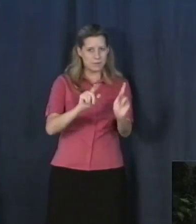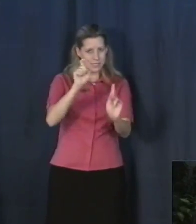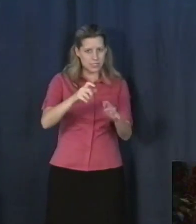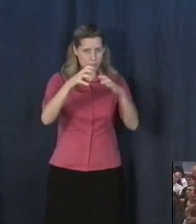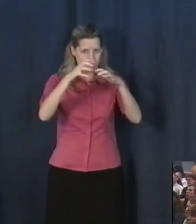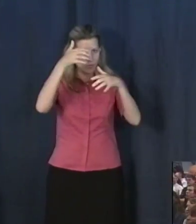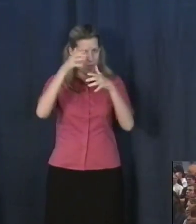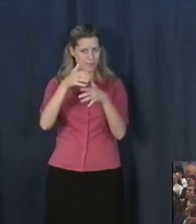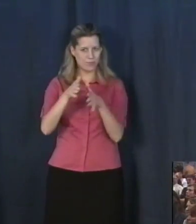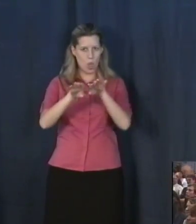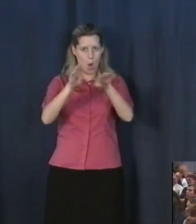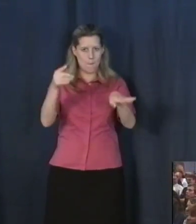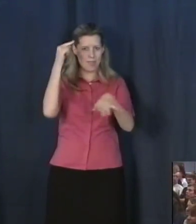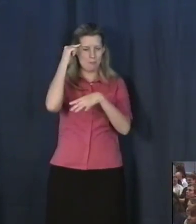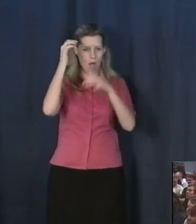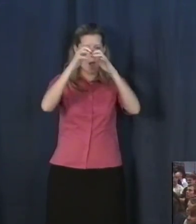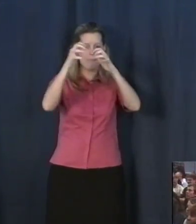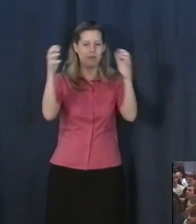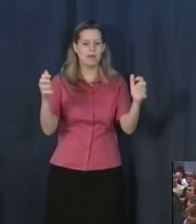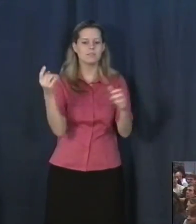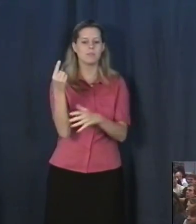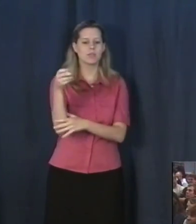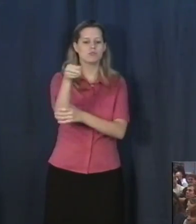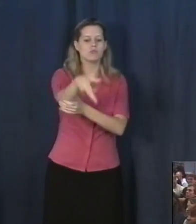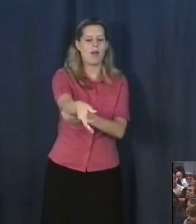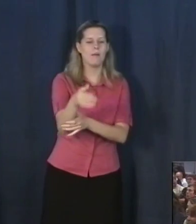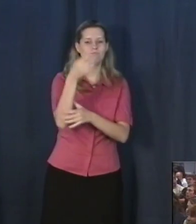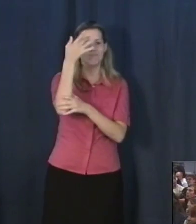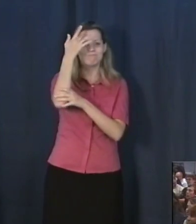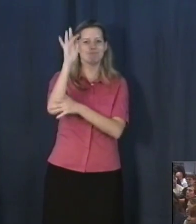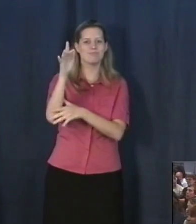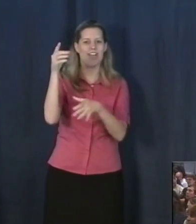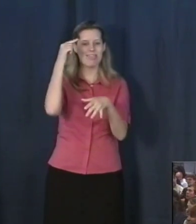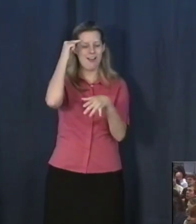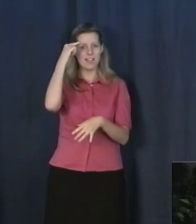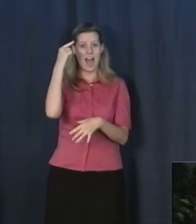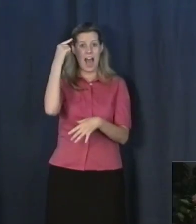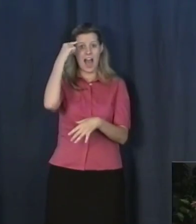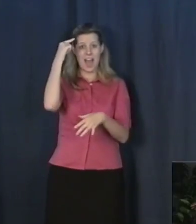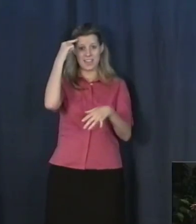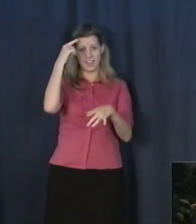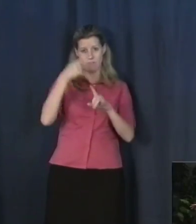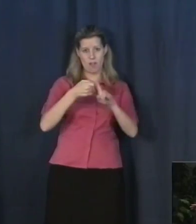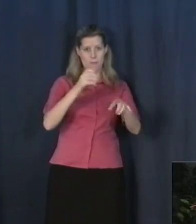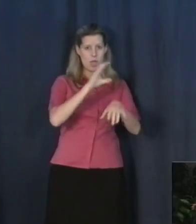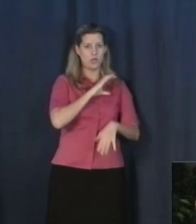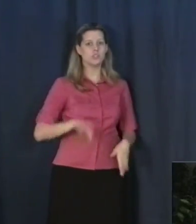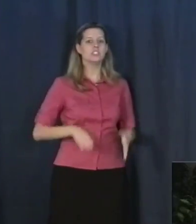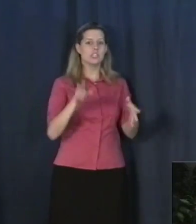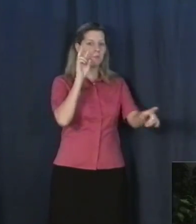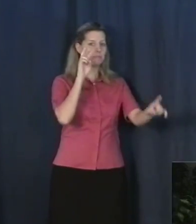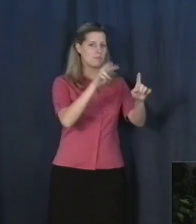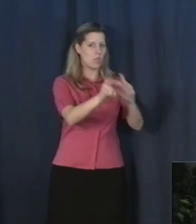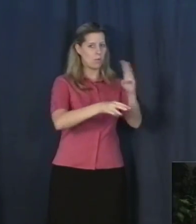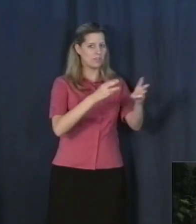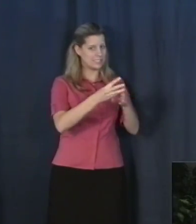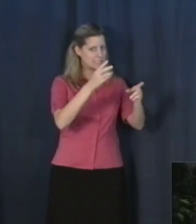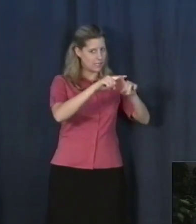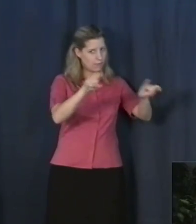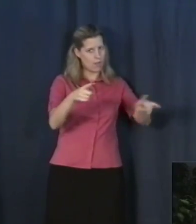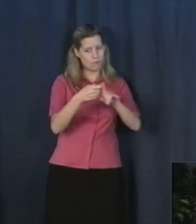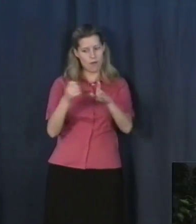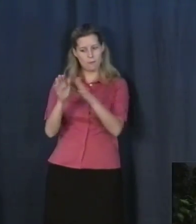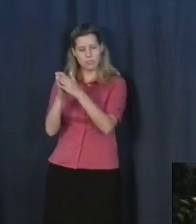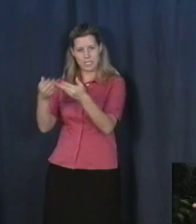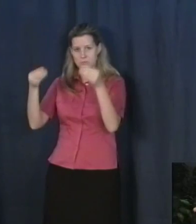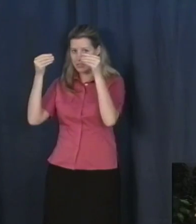intelligent thought in there. I think from a Christian perspective, the world is very different than what our textbooks teach. I think dinosaurs always lived